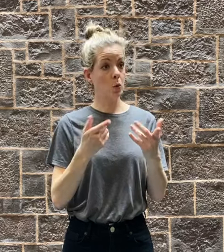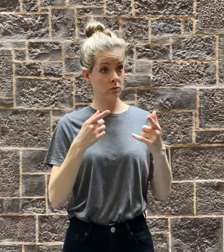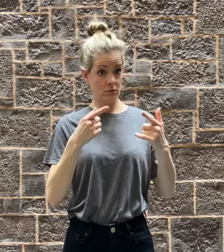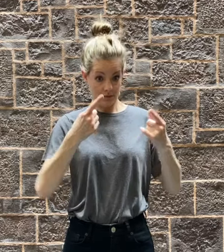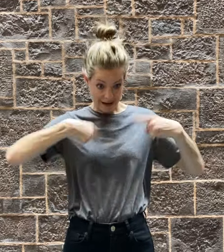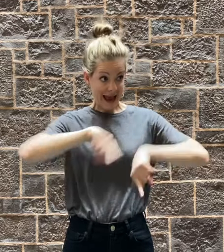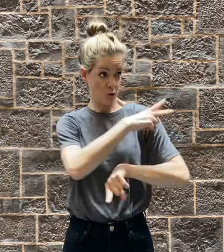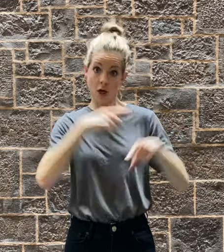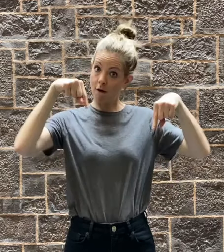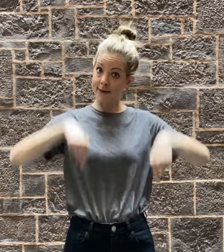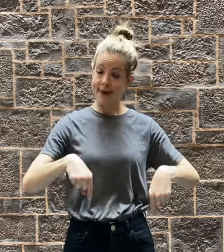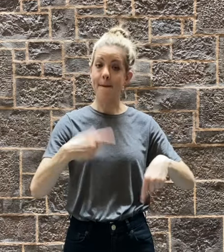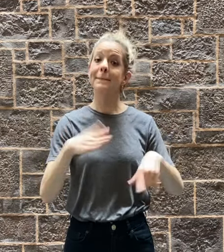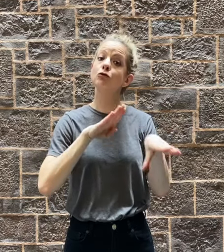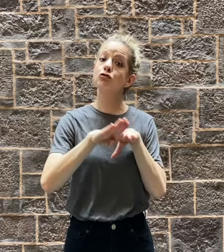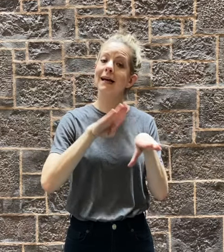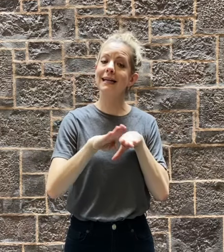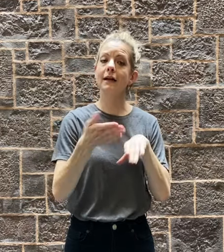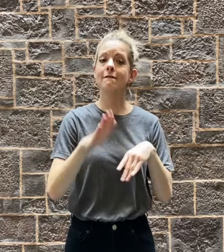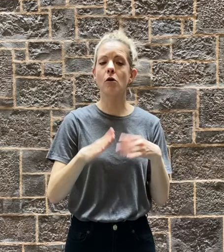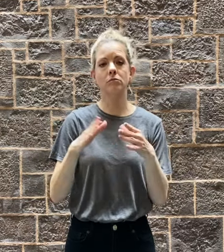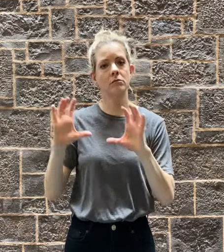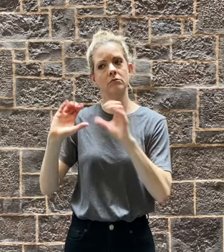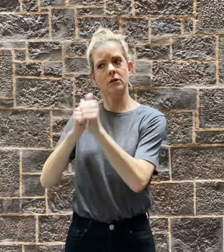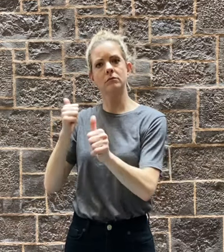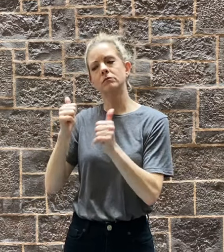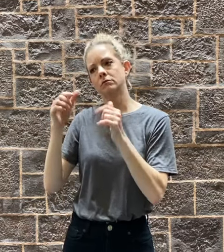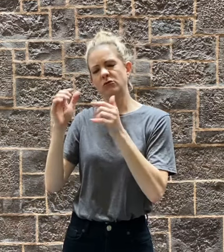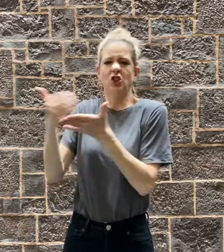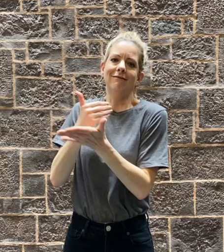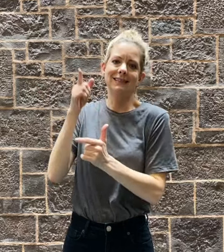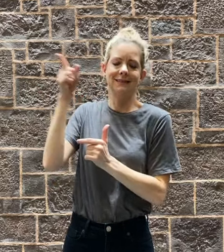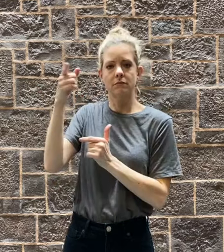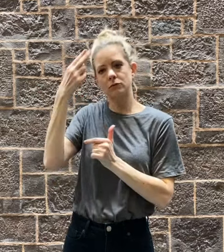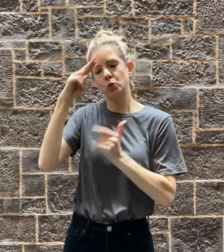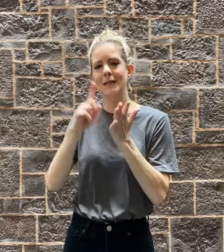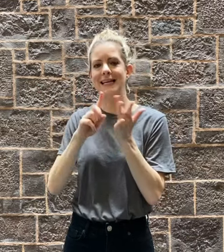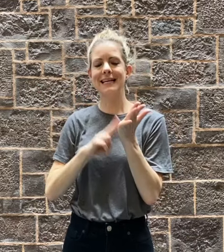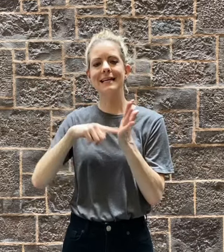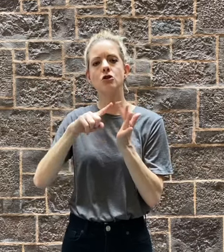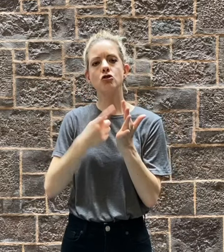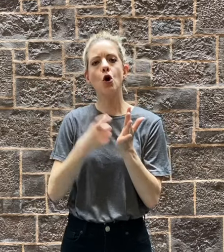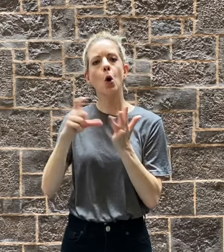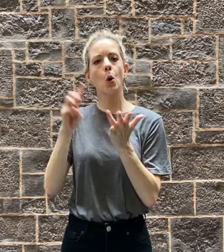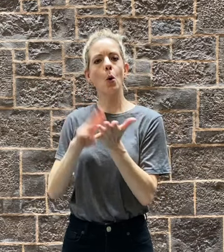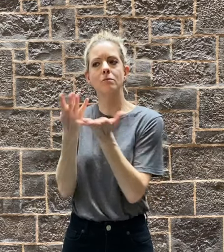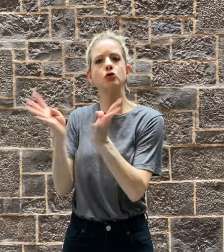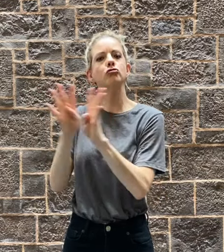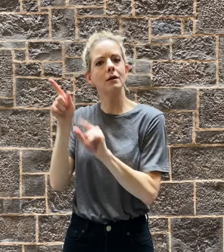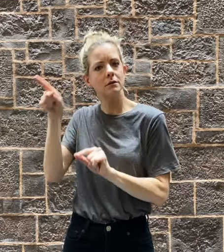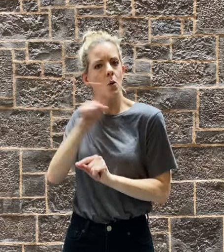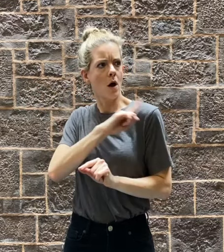So we've had training from Intercom Trust, just to make sure that everyone's kind of going from the same foundation so that we can really be